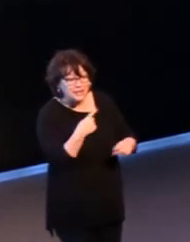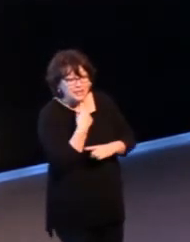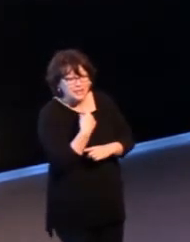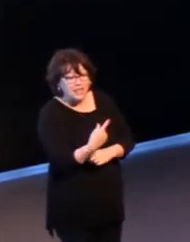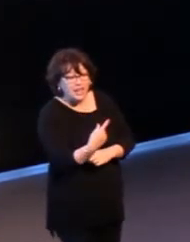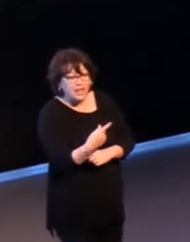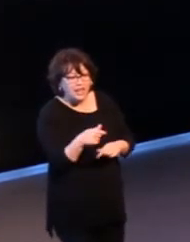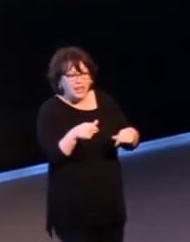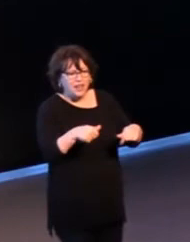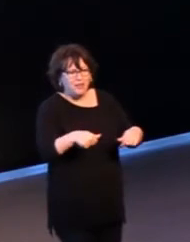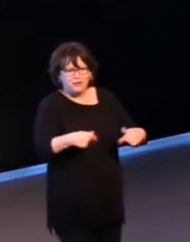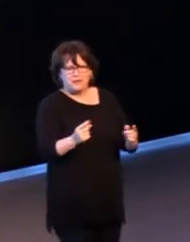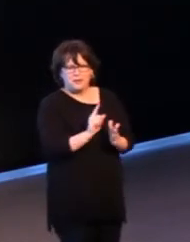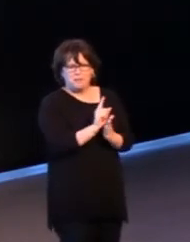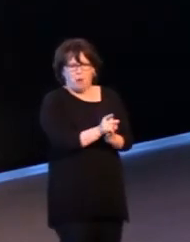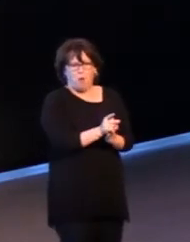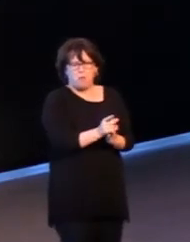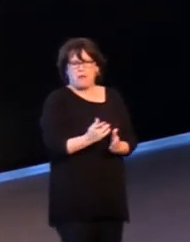The reasons for nothing